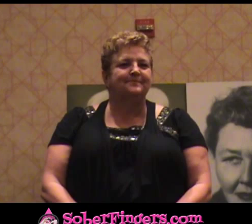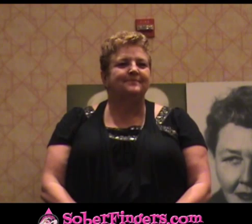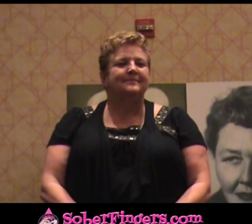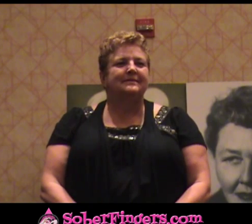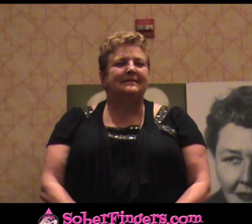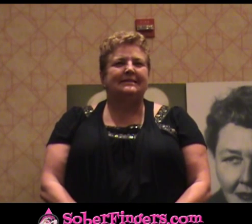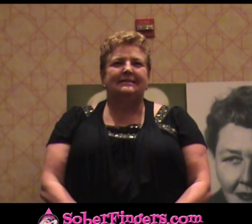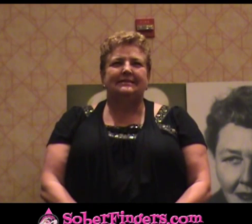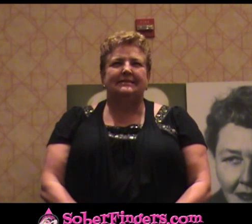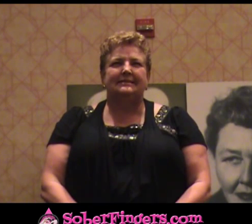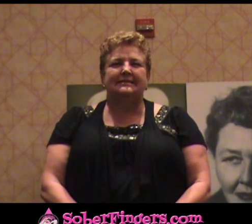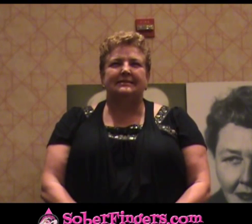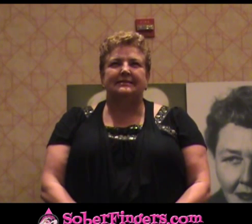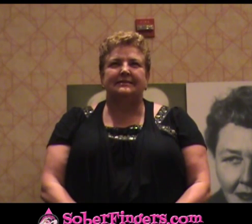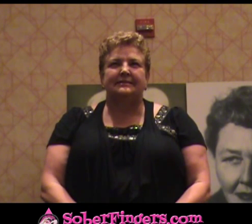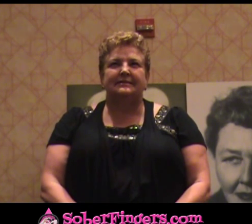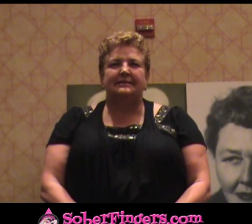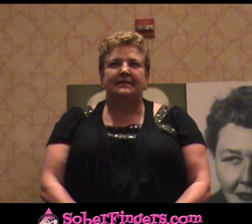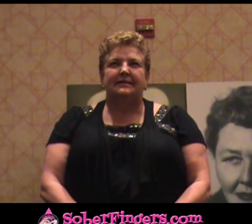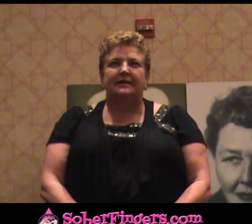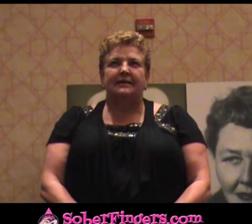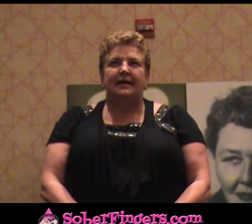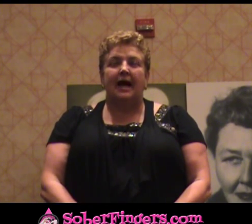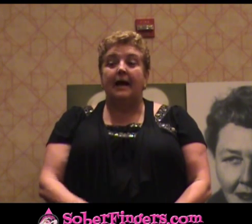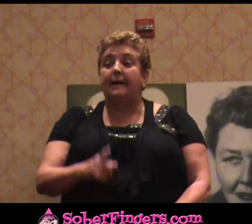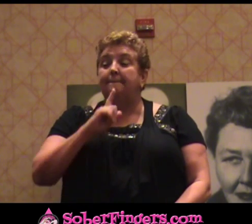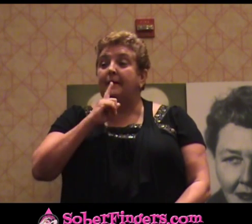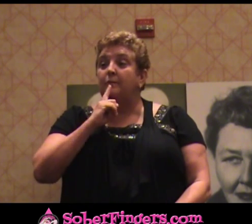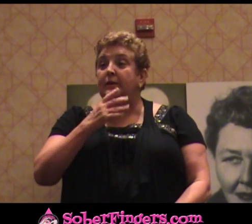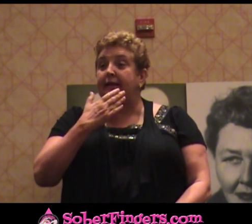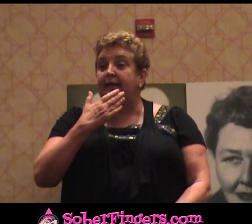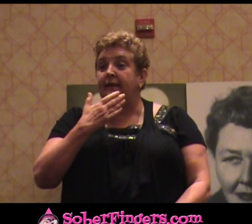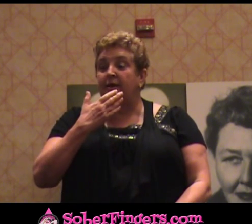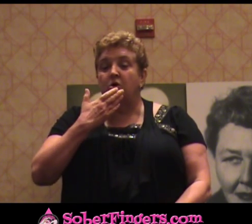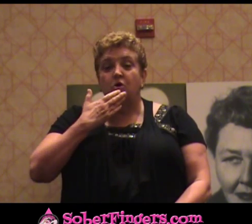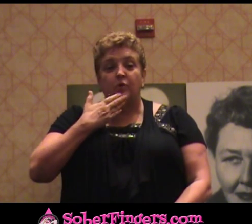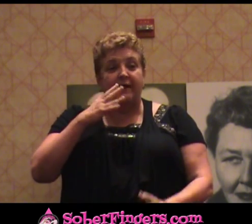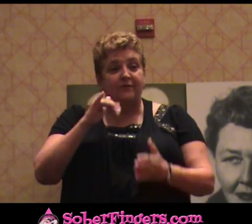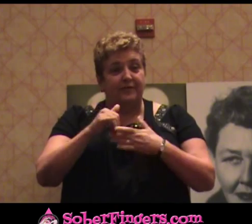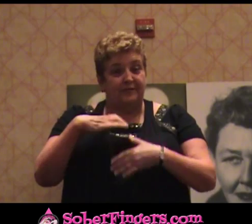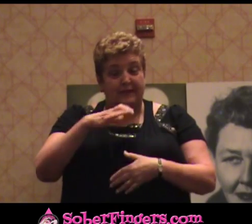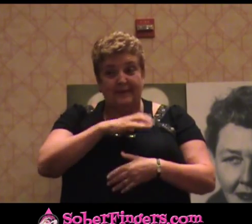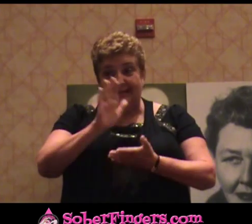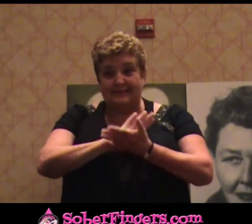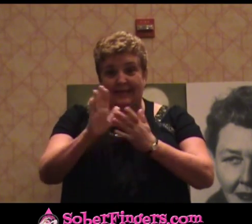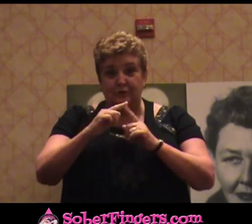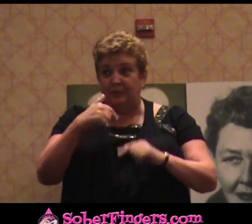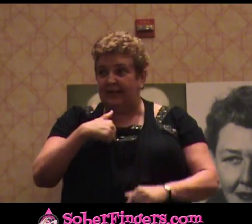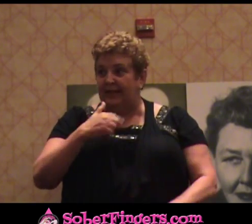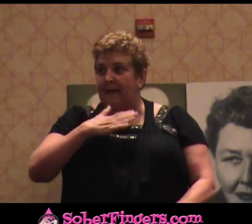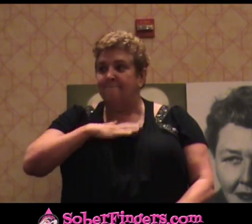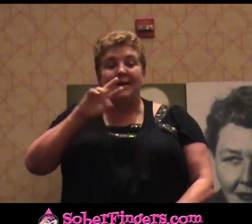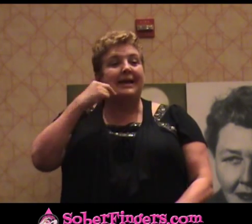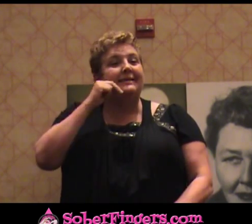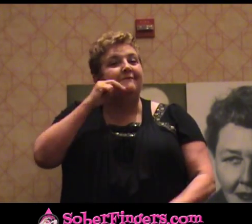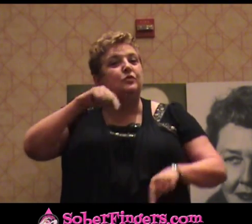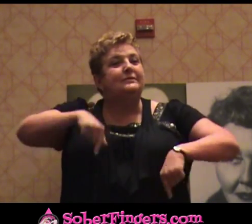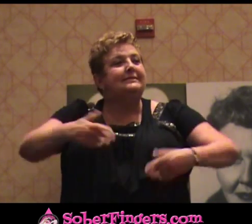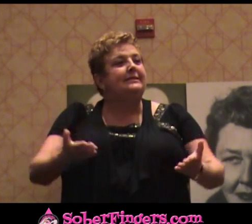it's unfortunate. I'm really grateful though that the Dave and the committee's been nice to me. My nephews are here for the summer. My brother's gone